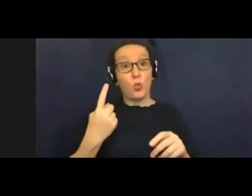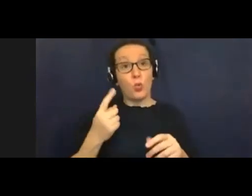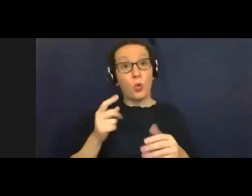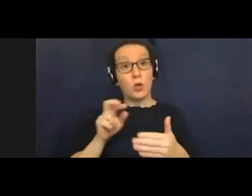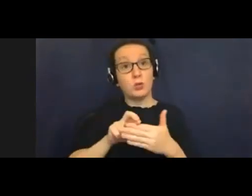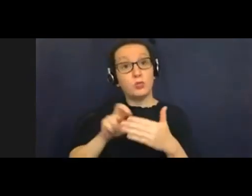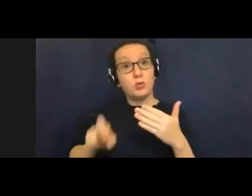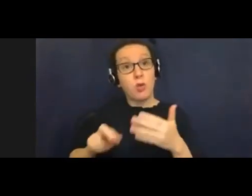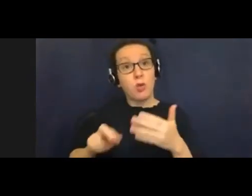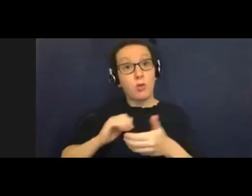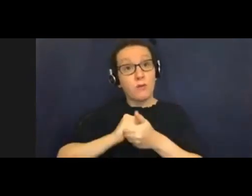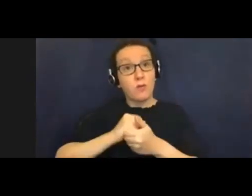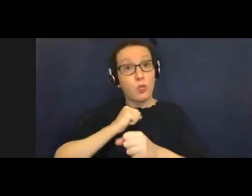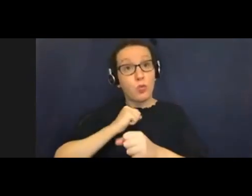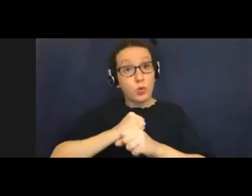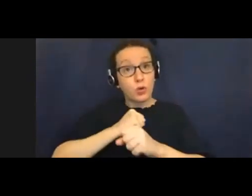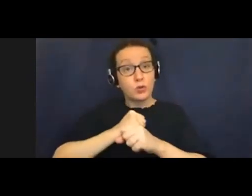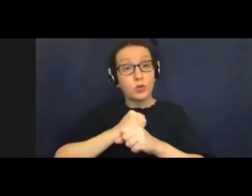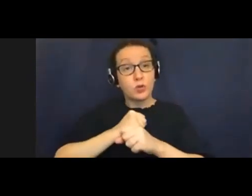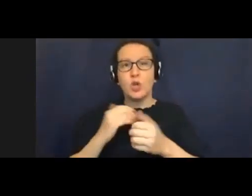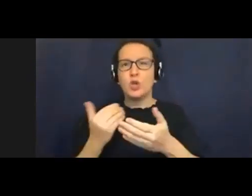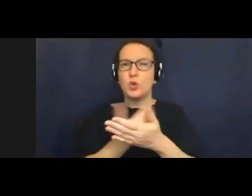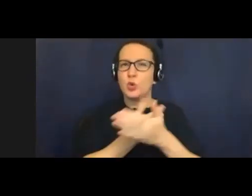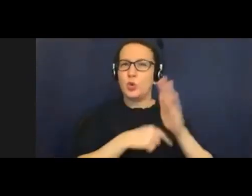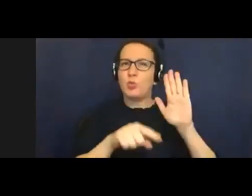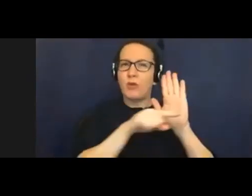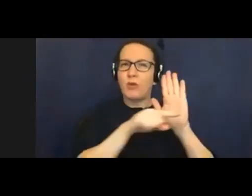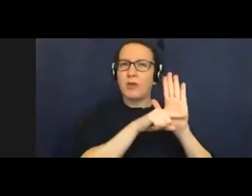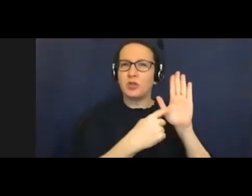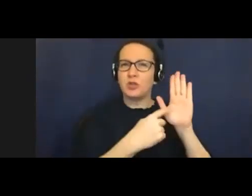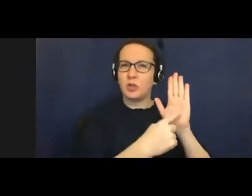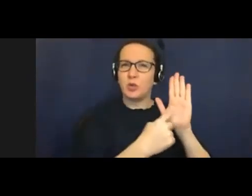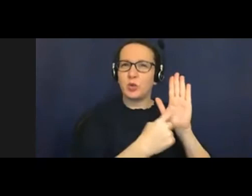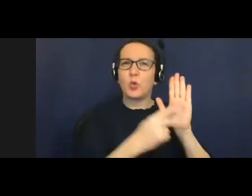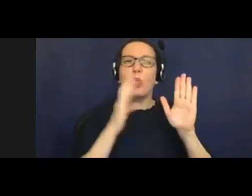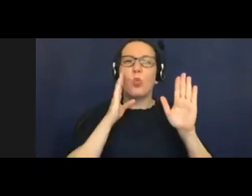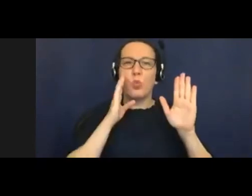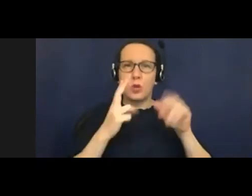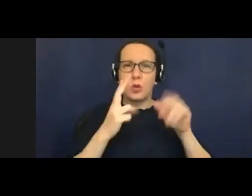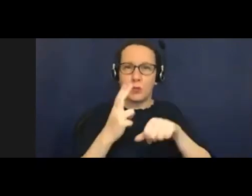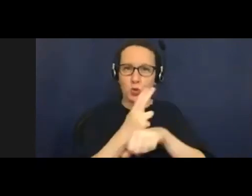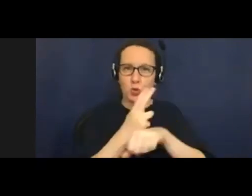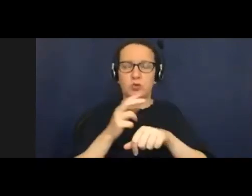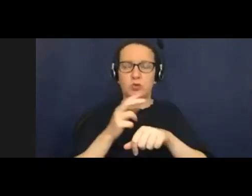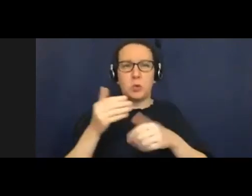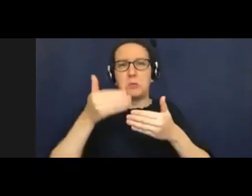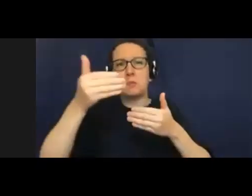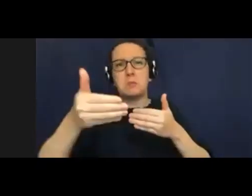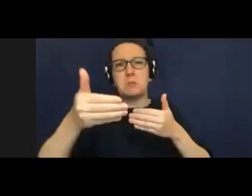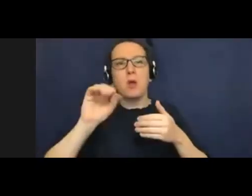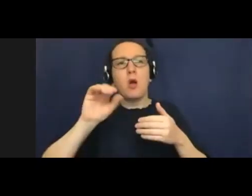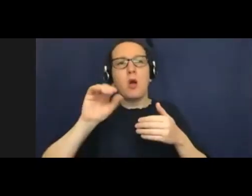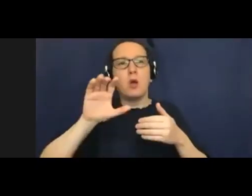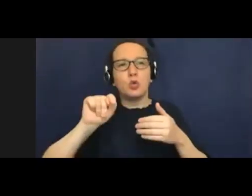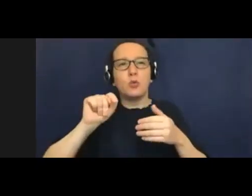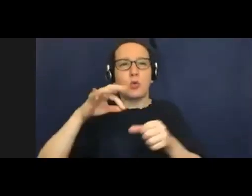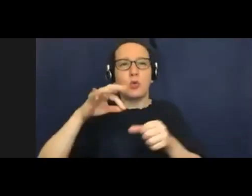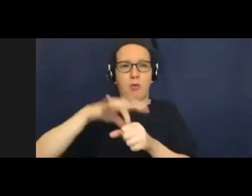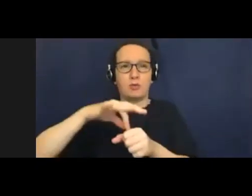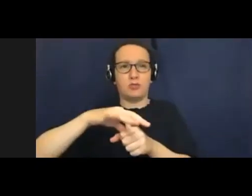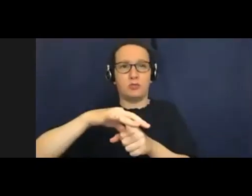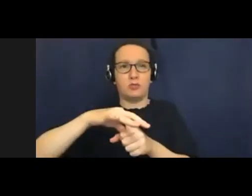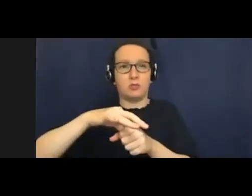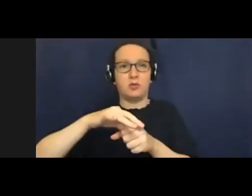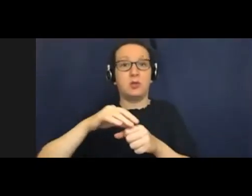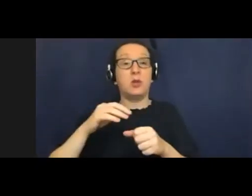work is the new provision which will be used during October elections, and